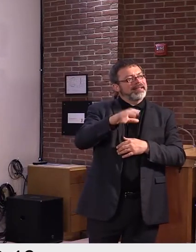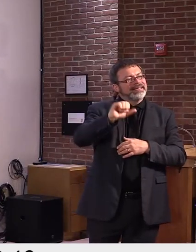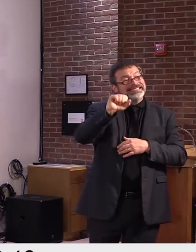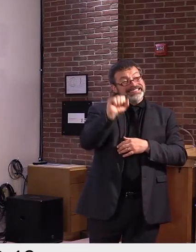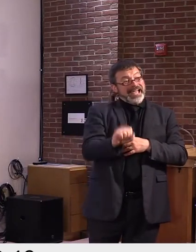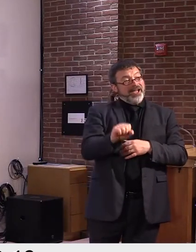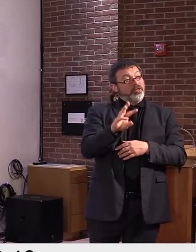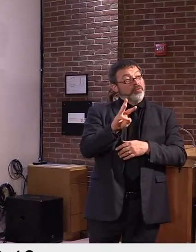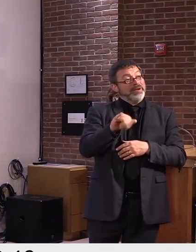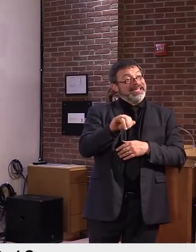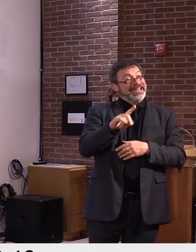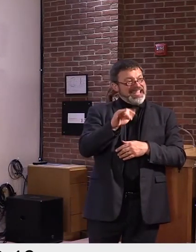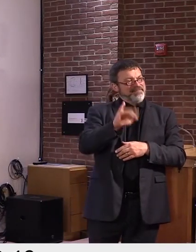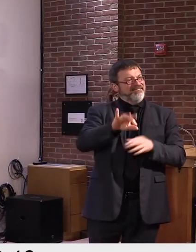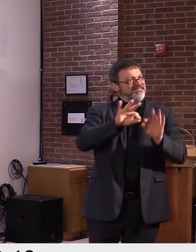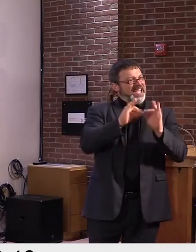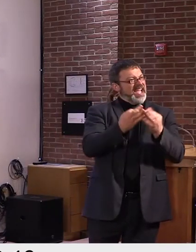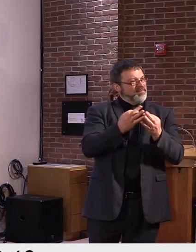That's one family.